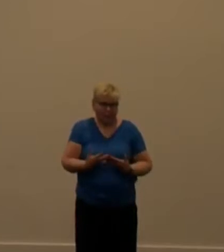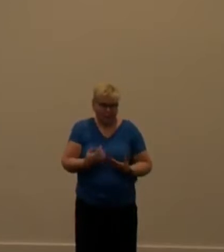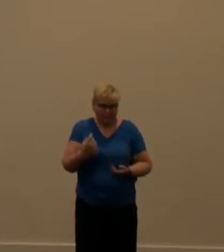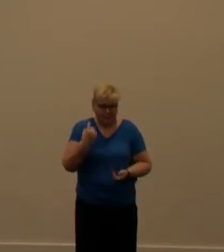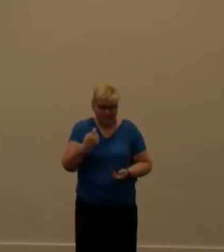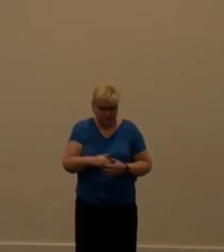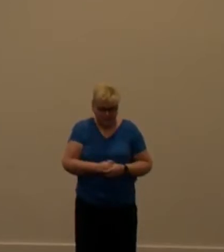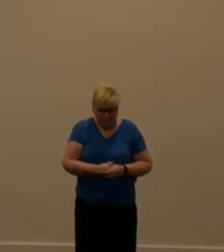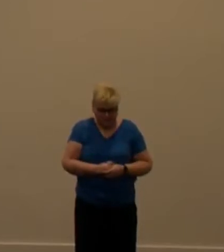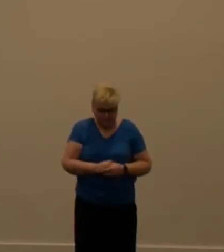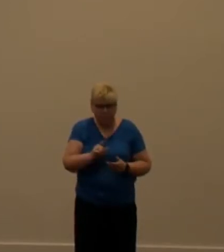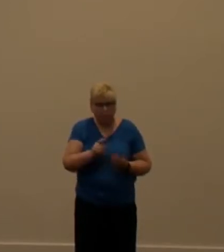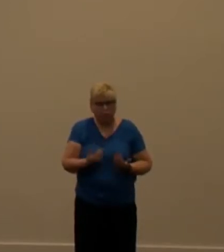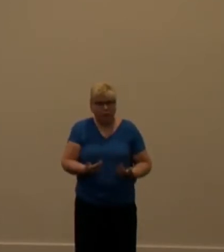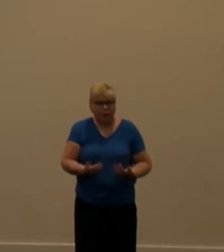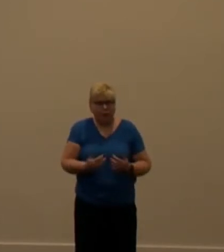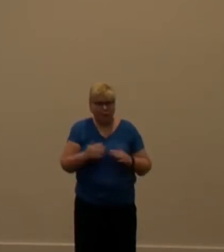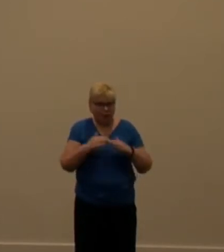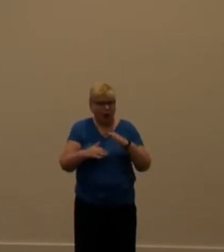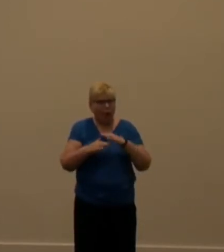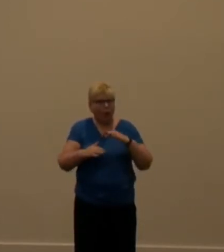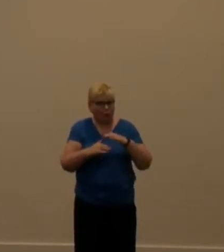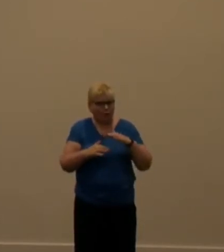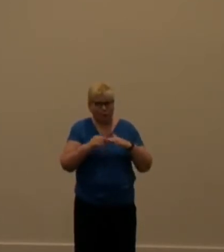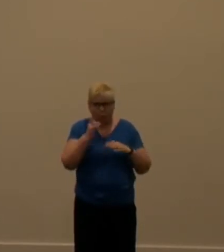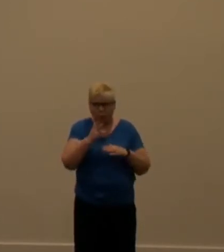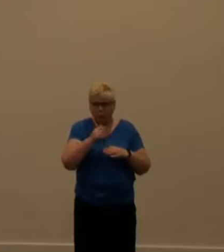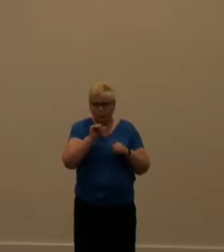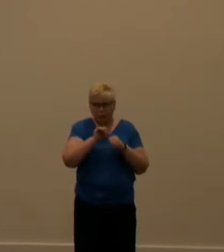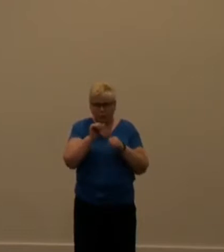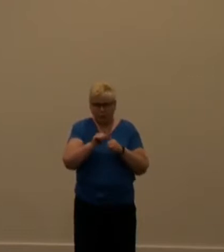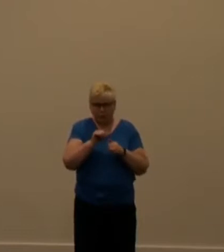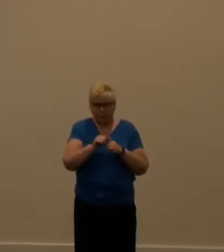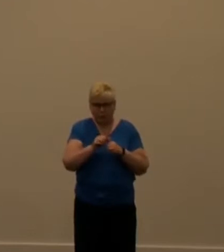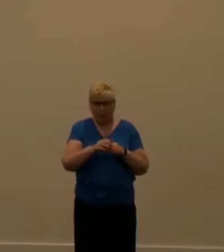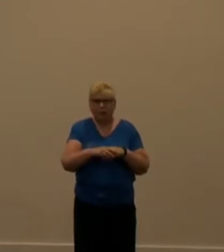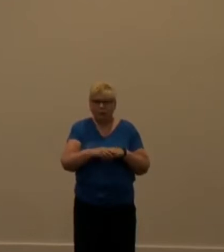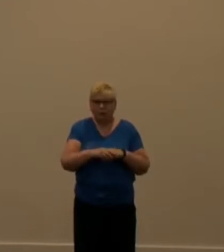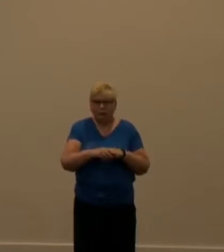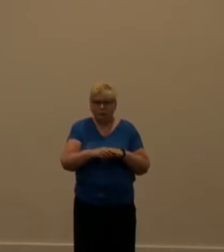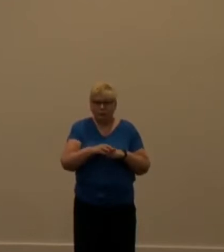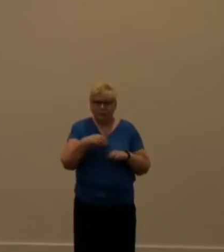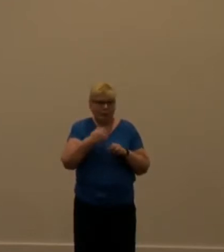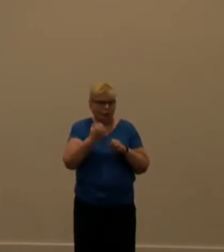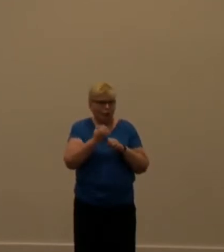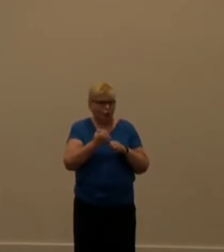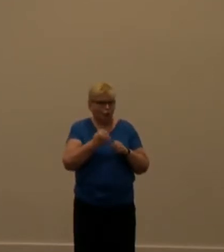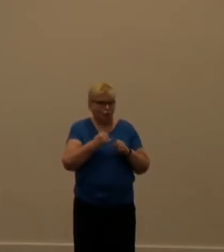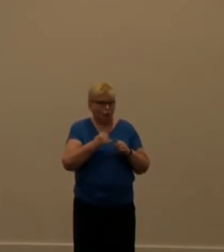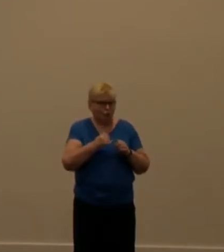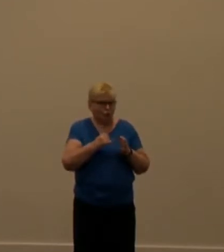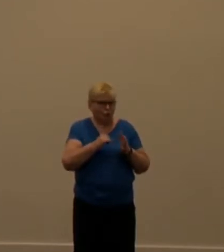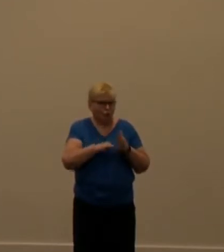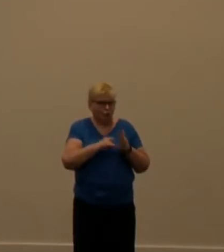now, actually right now the cloud version looks pretty nice to me. I'm a certified Scrum Master, so that also helps along with